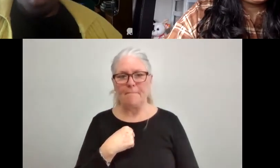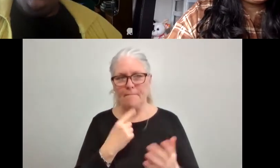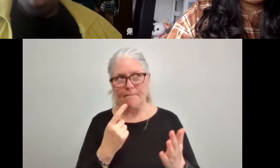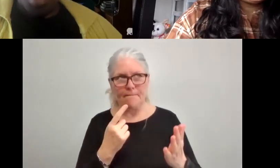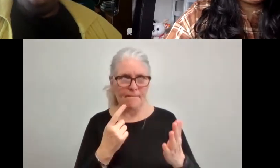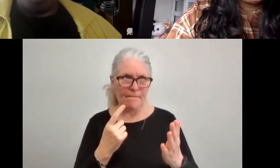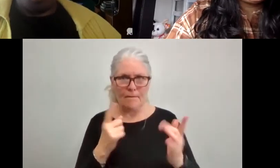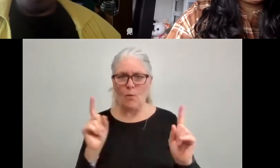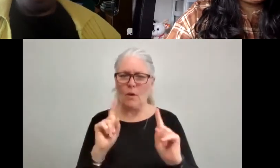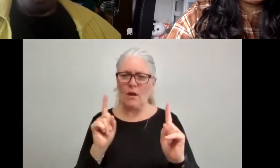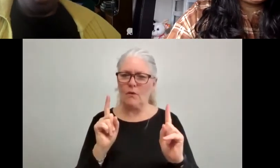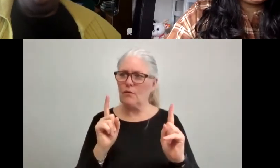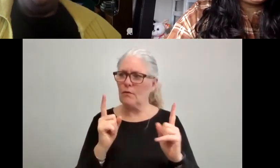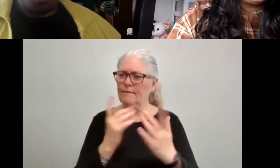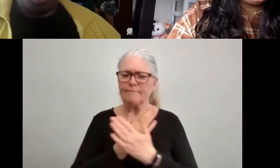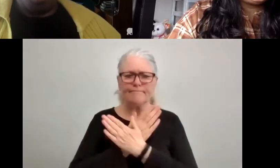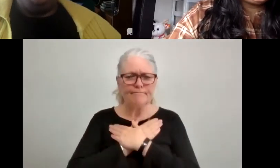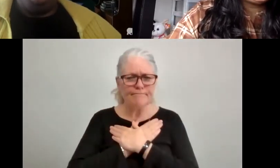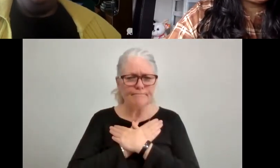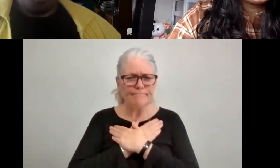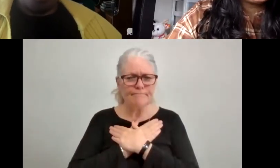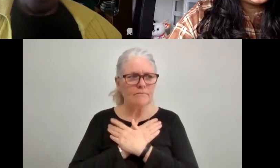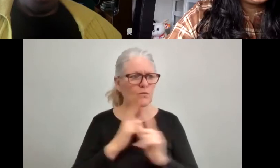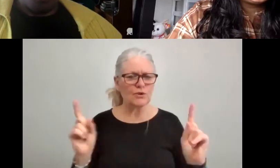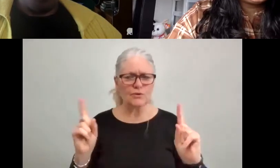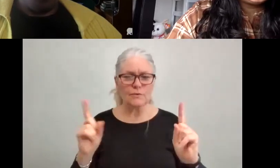spaces for rest. Like if people are going a mile a minute,